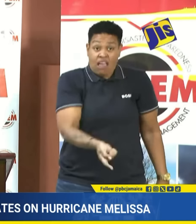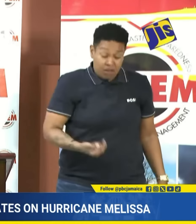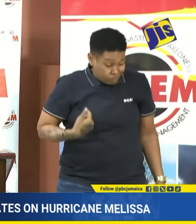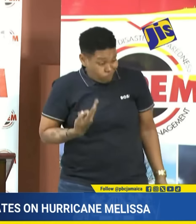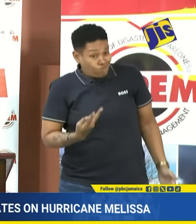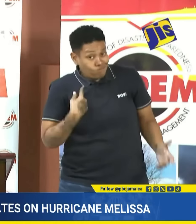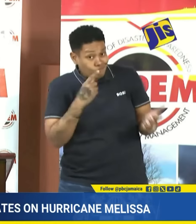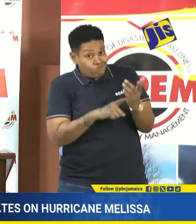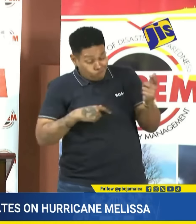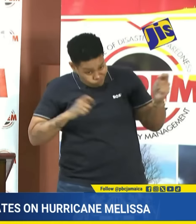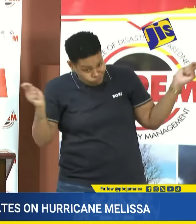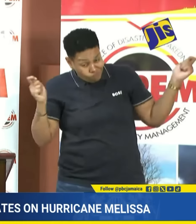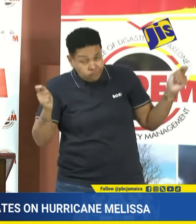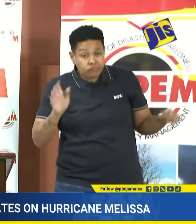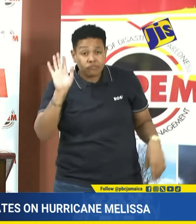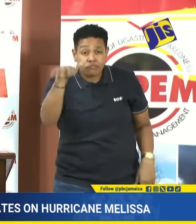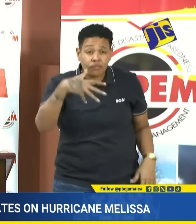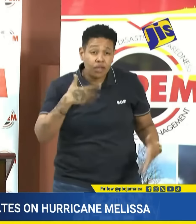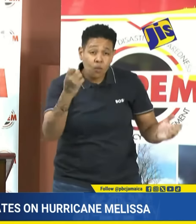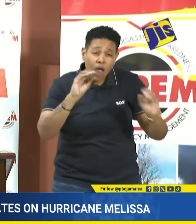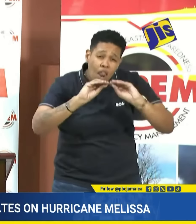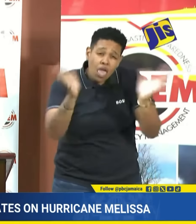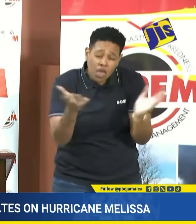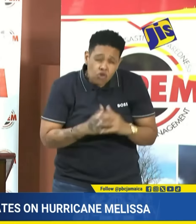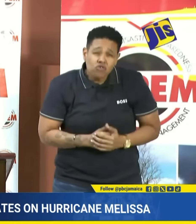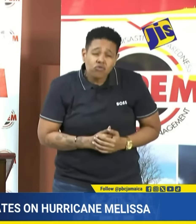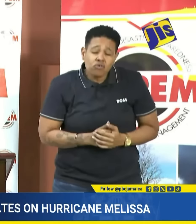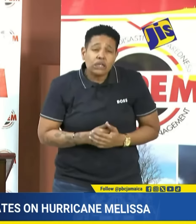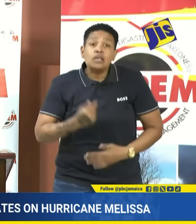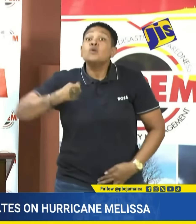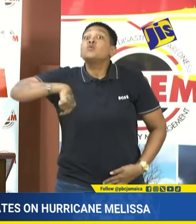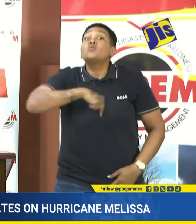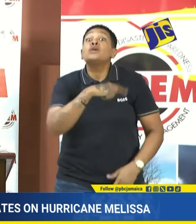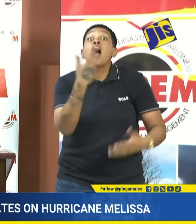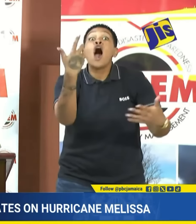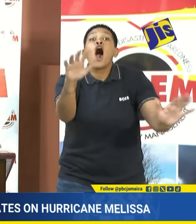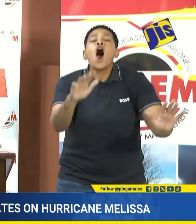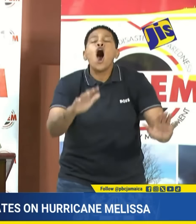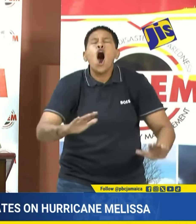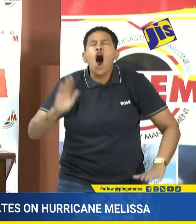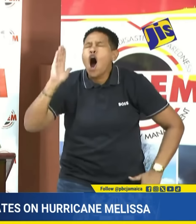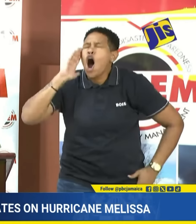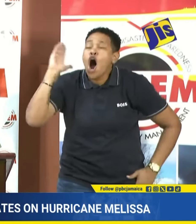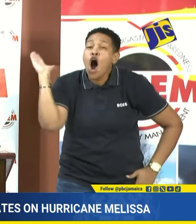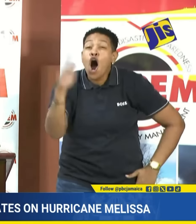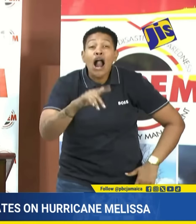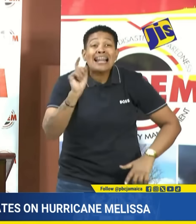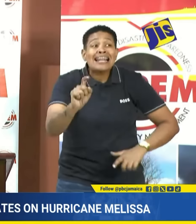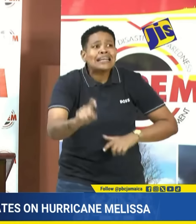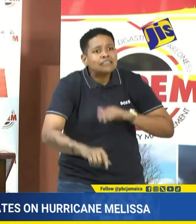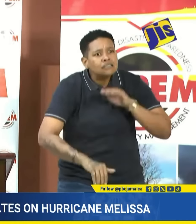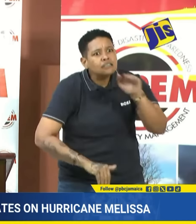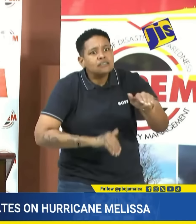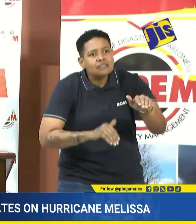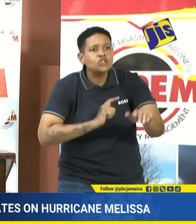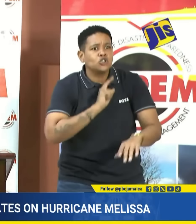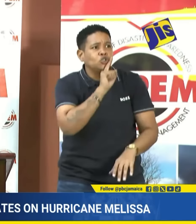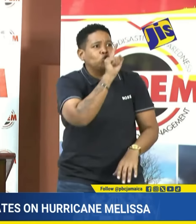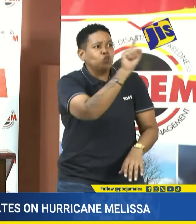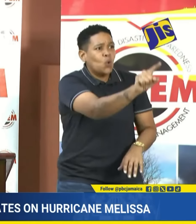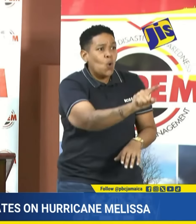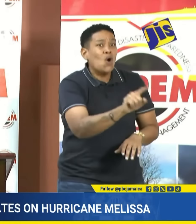shelters. I want to make it clear that we have made all the necessary